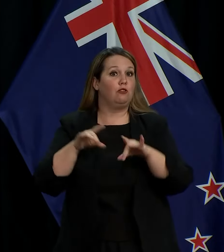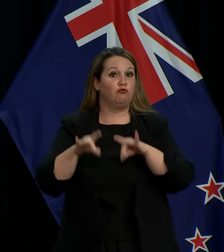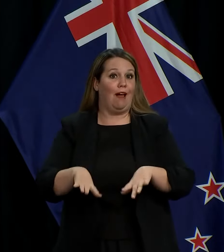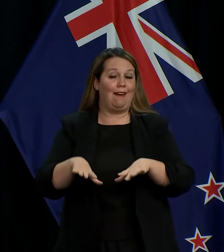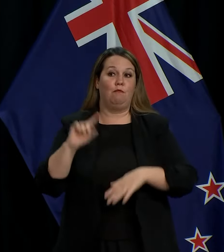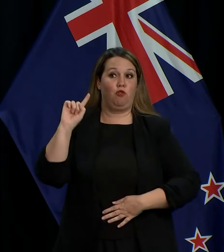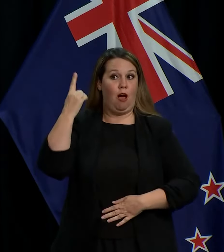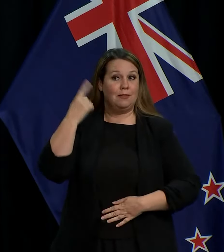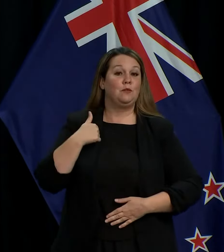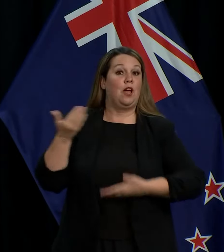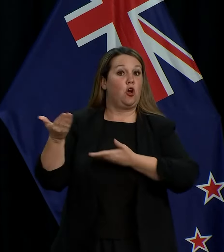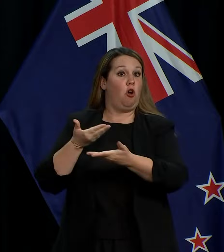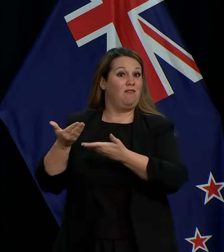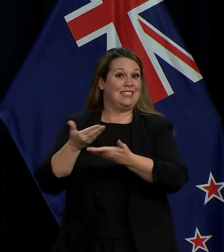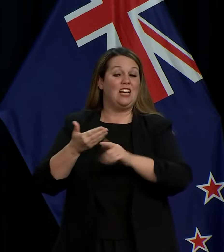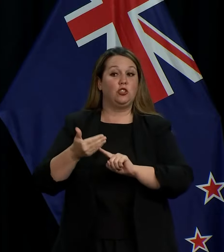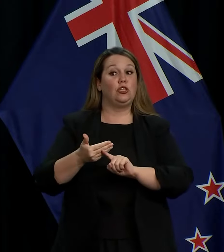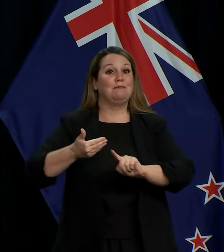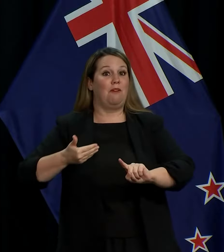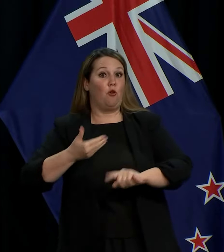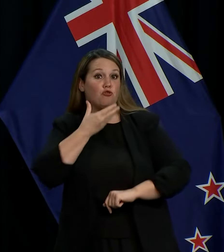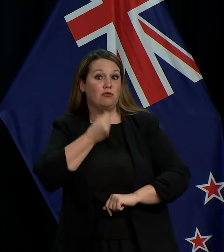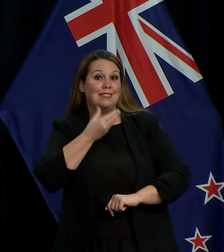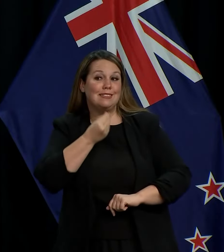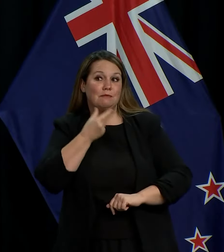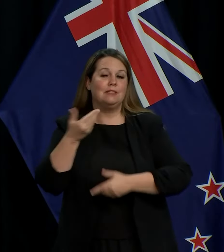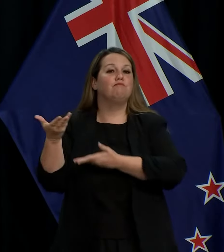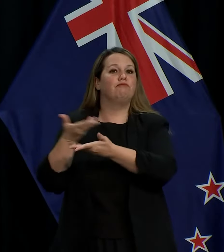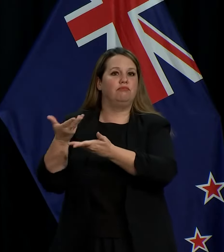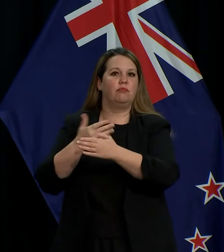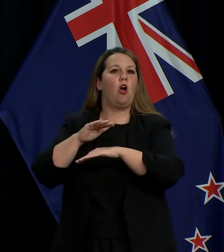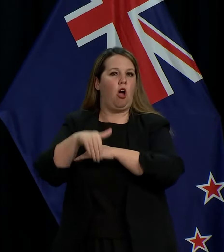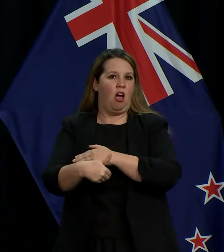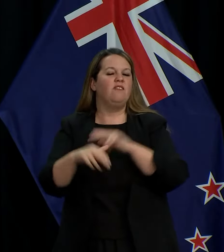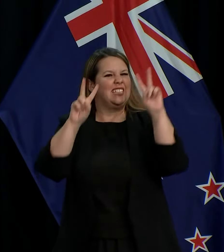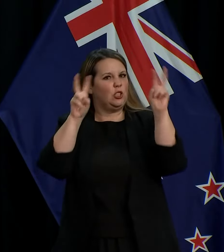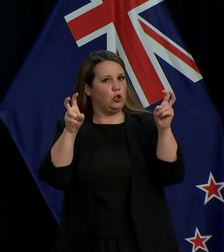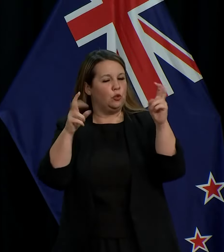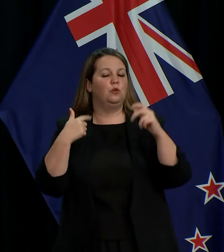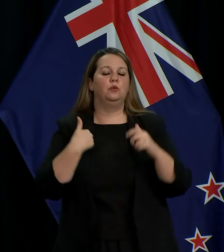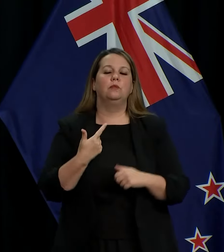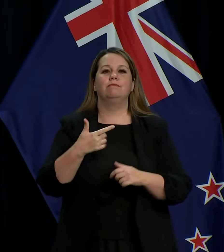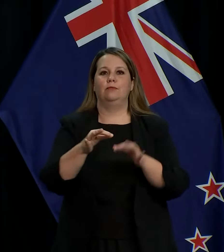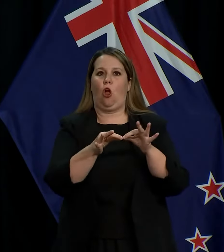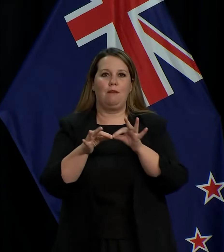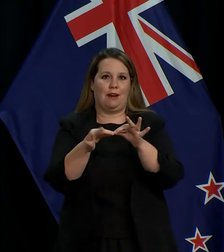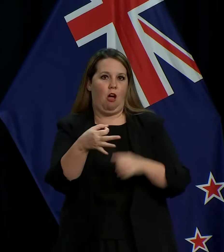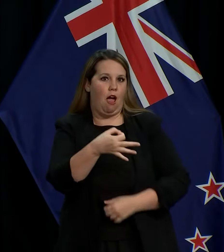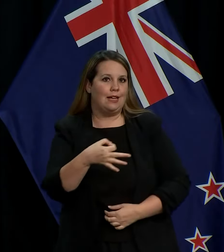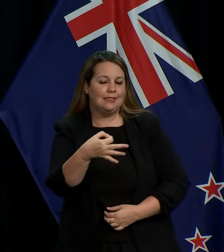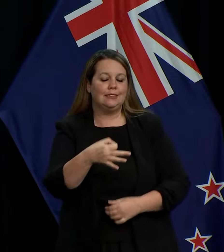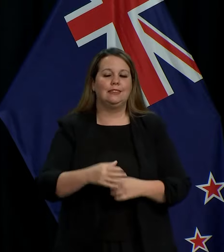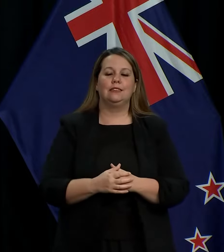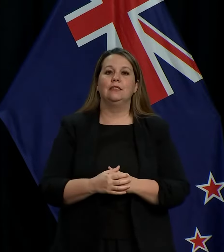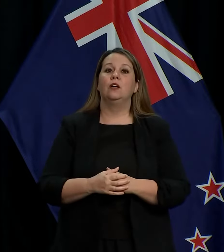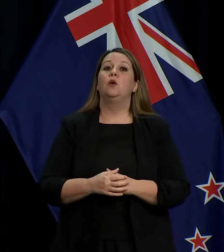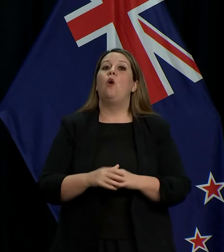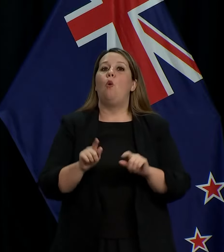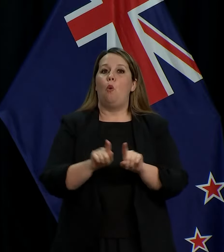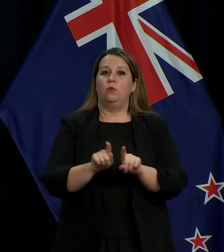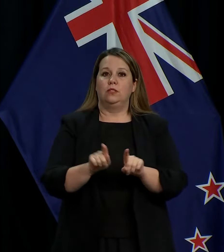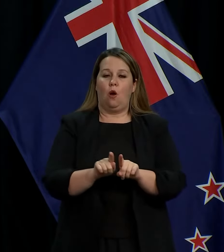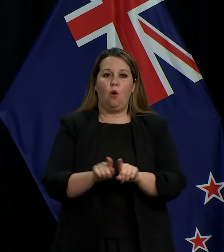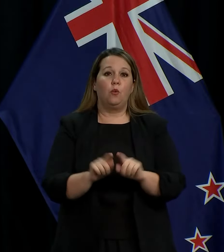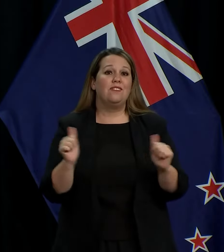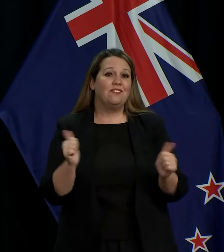a conversation right before Christmas around this issue. We have also raised it with our counterparts